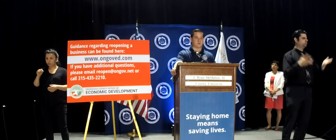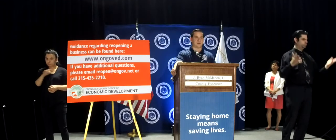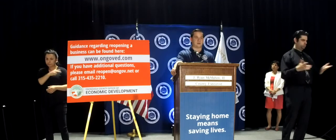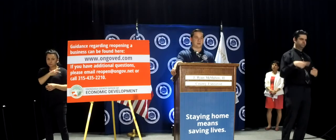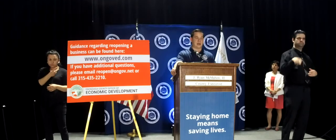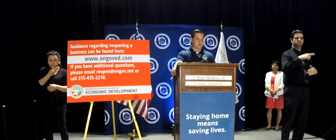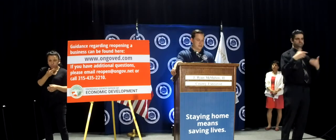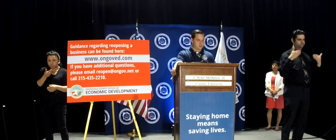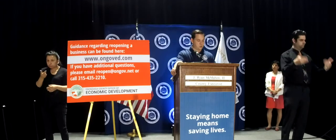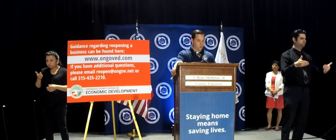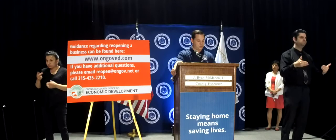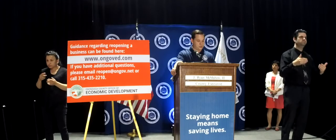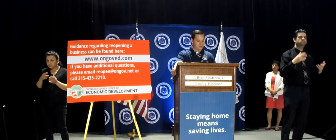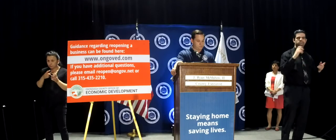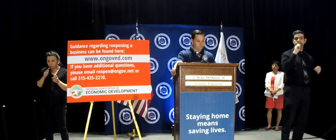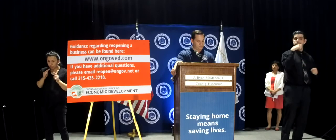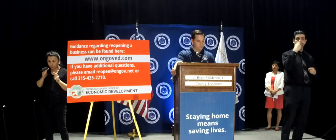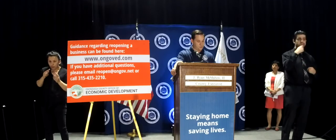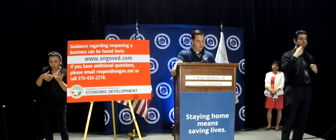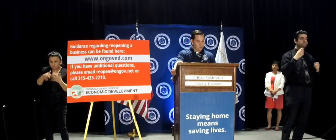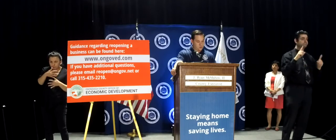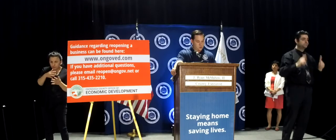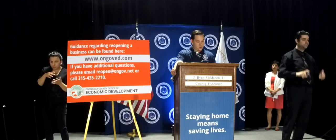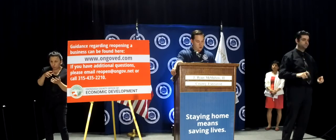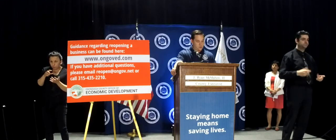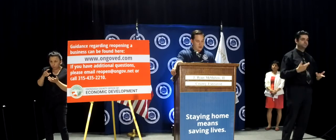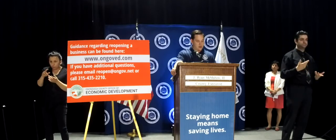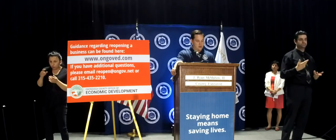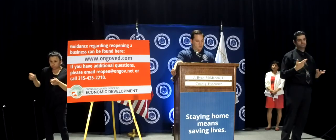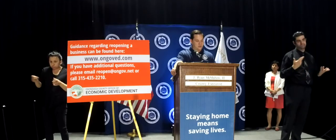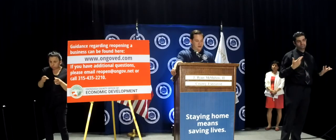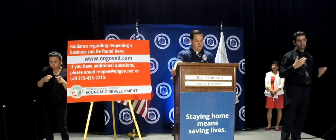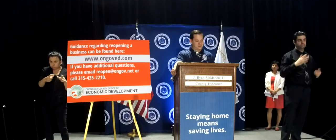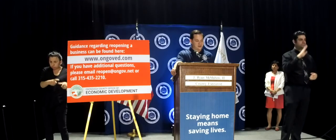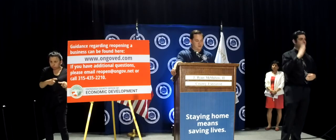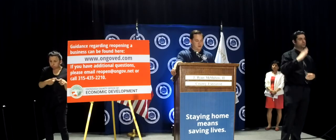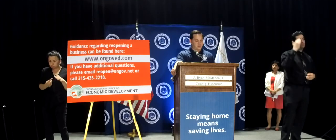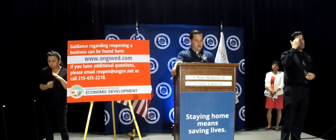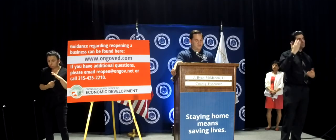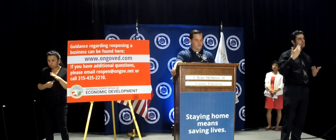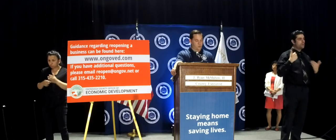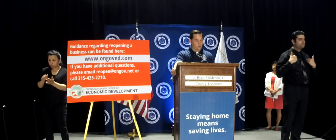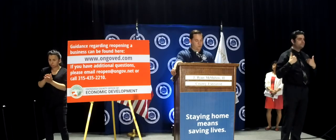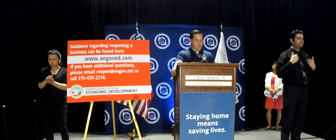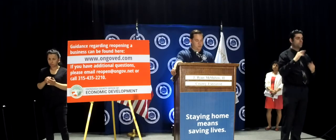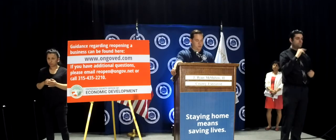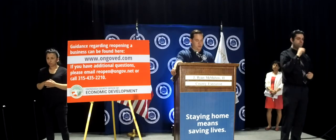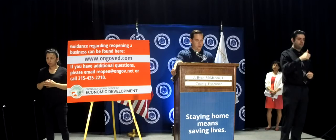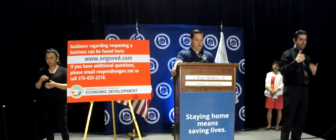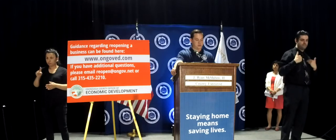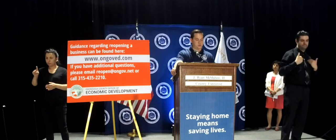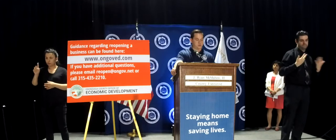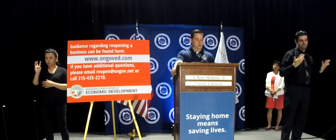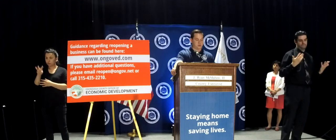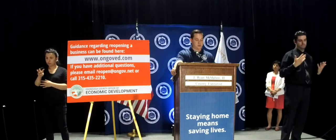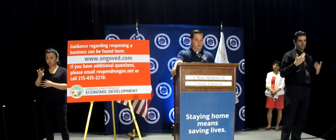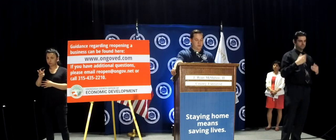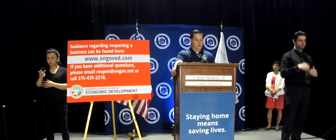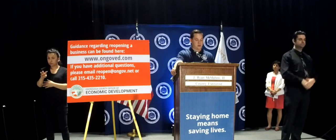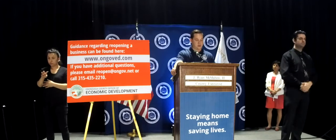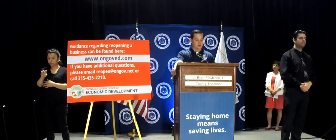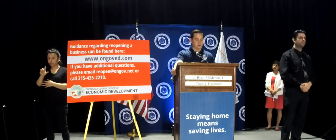these folks, find their contacts, and quarantine them. We now have 1,784 people in the